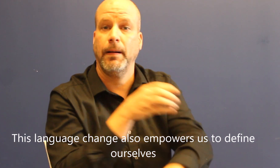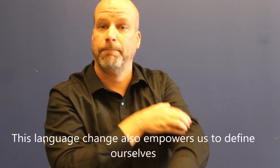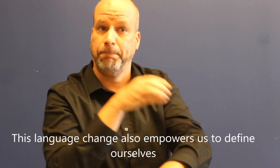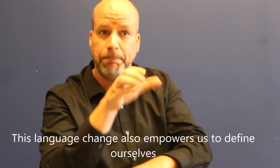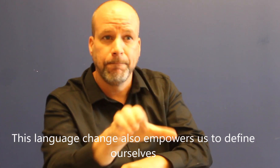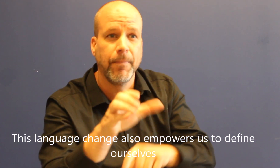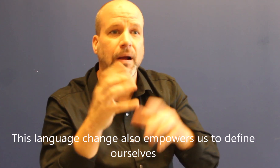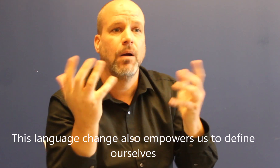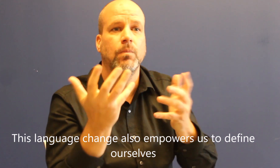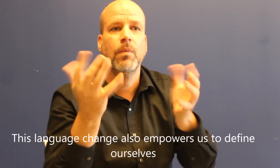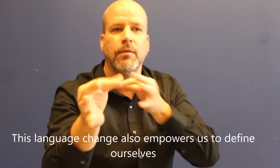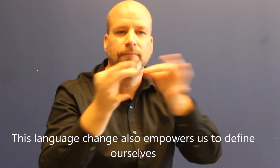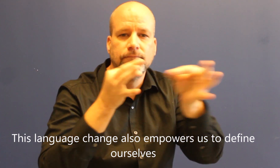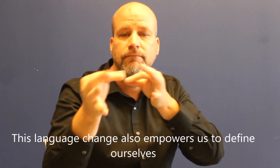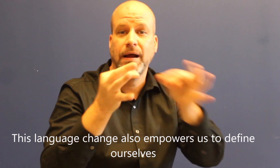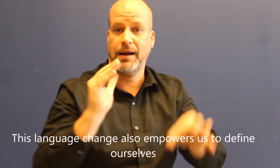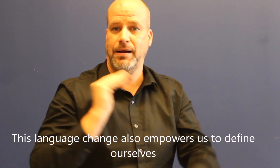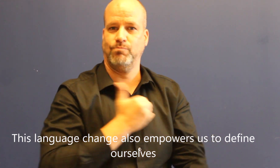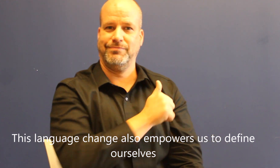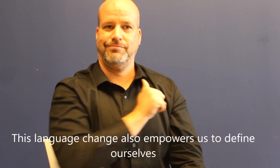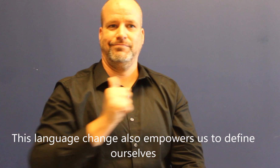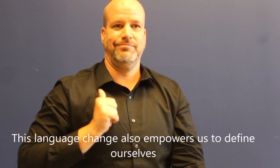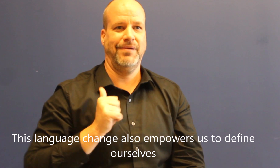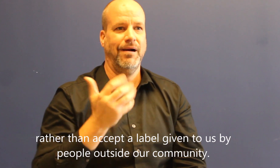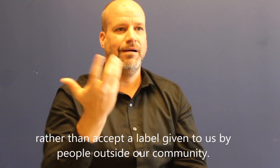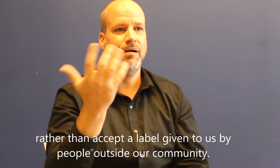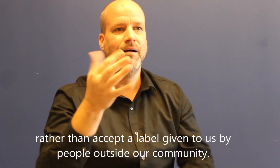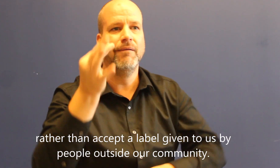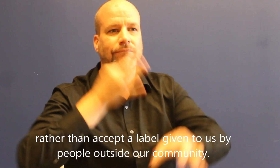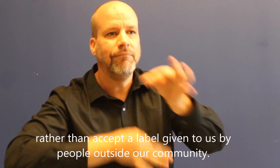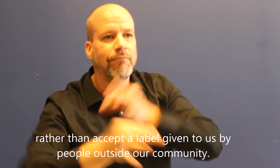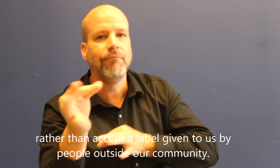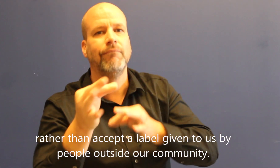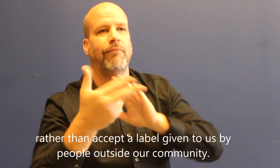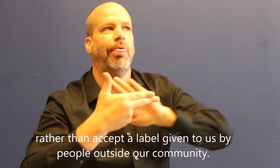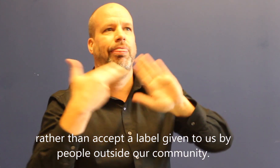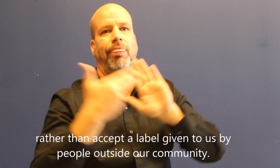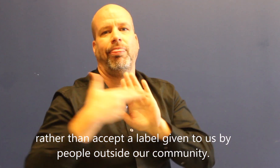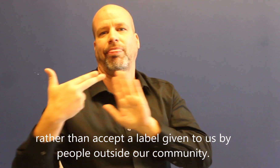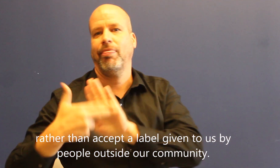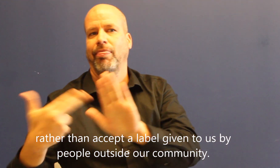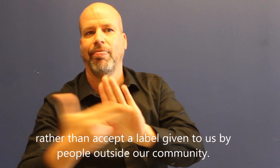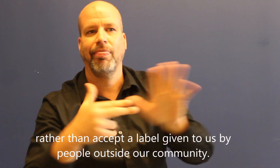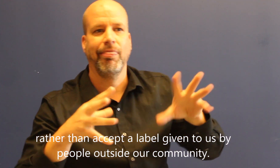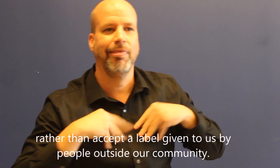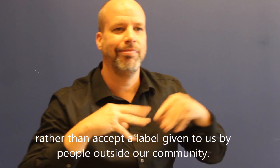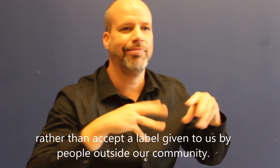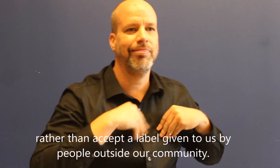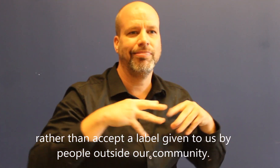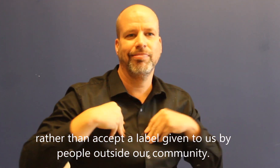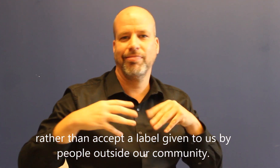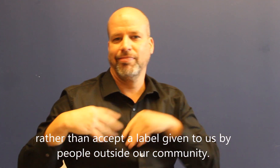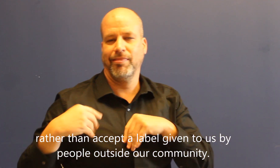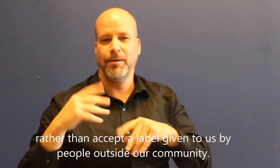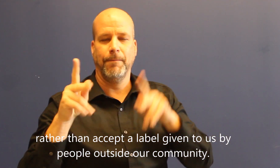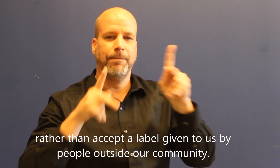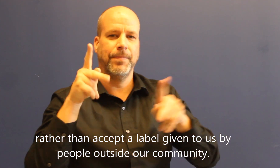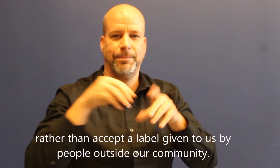This language change also empowers us to define ourselves rather than accept a label given to us